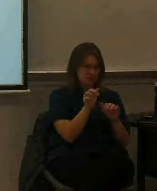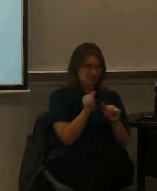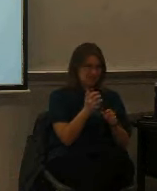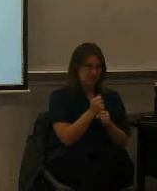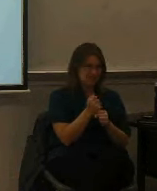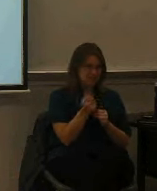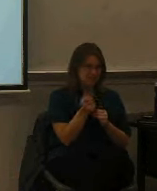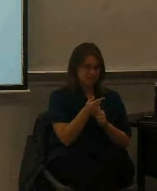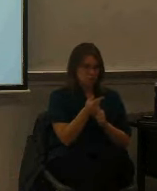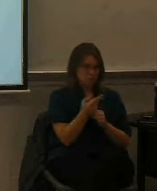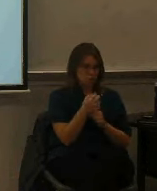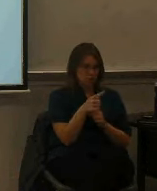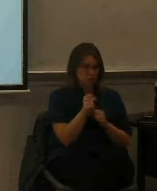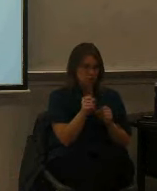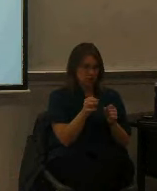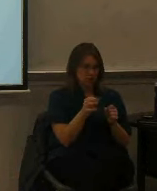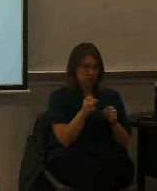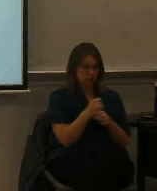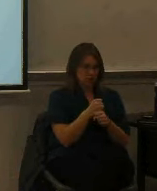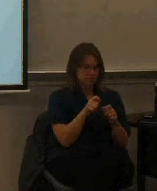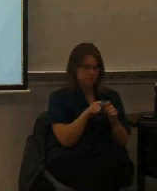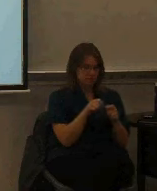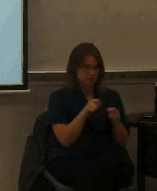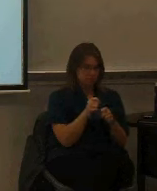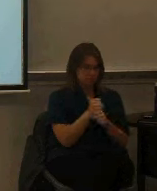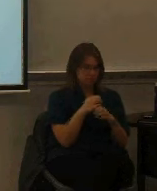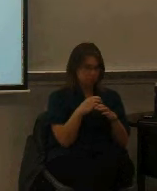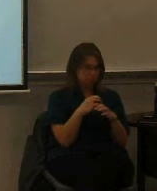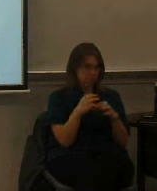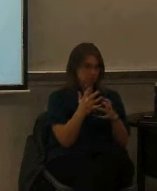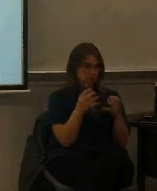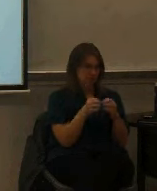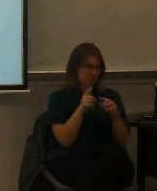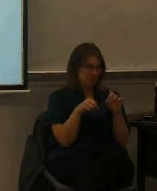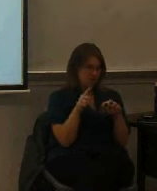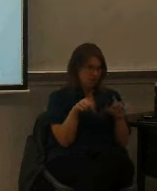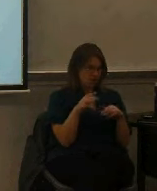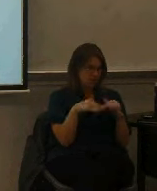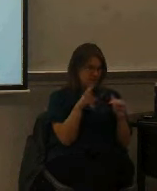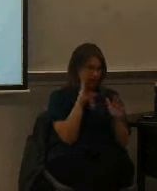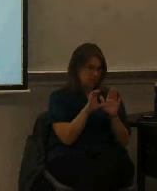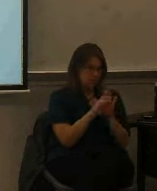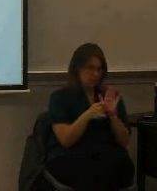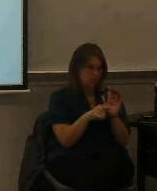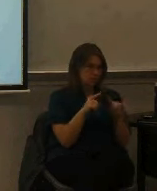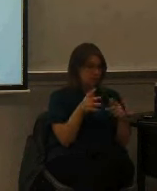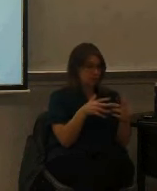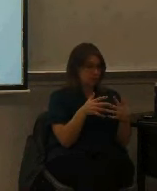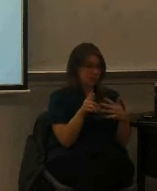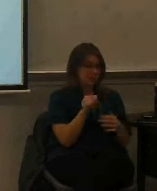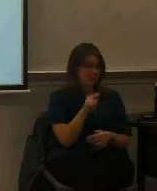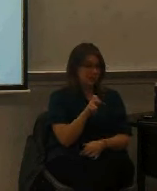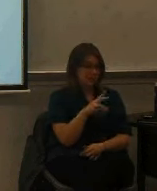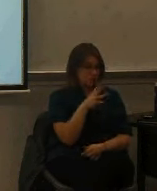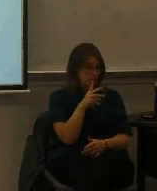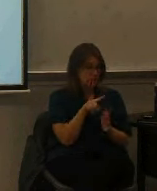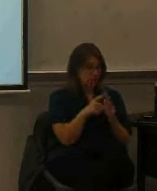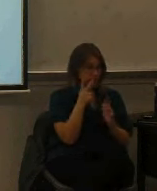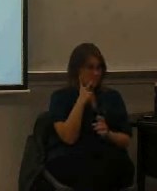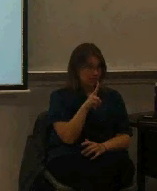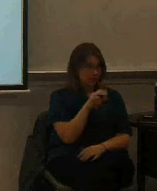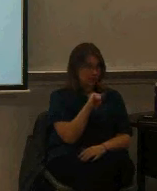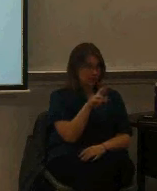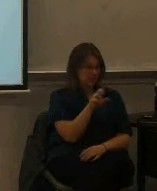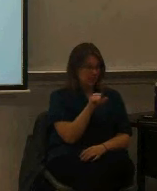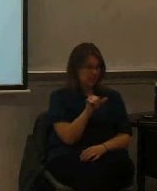to each other, and they're much more variable than the pictures that the companies put out. But he was filtering this lake water, and then he started seeing these